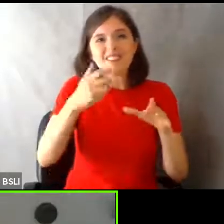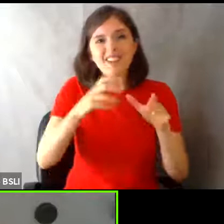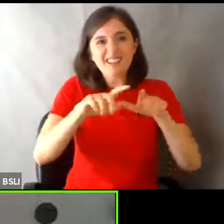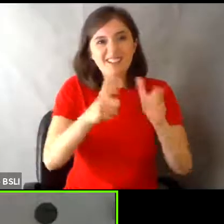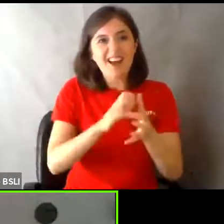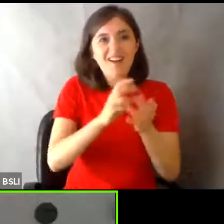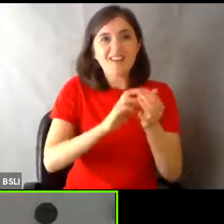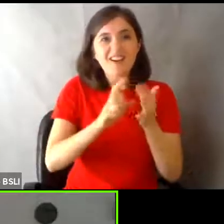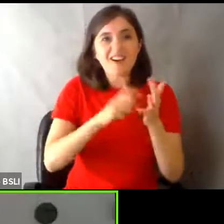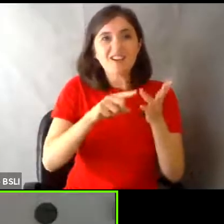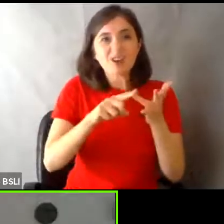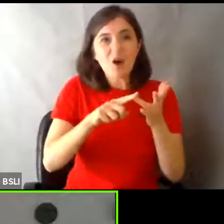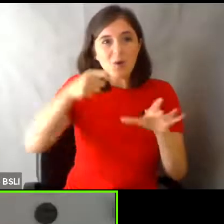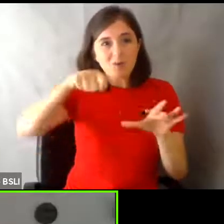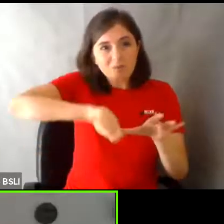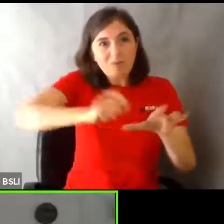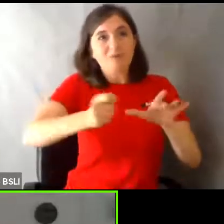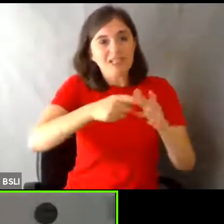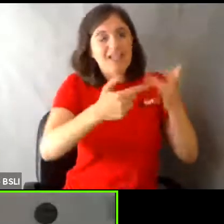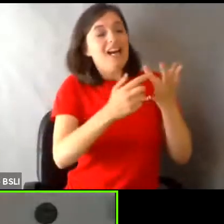which is very embarrassing.